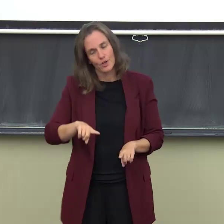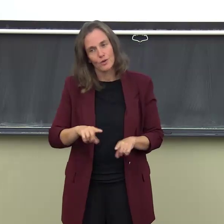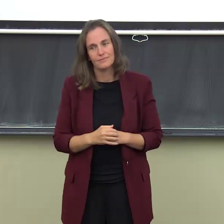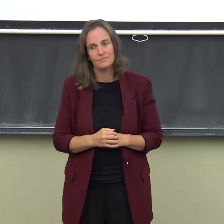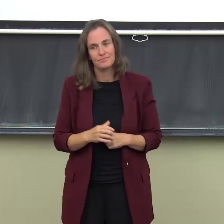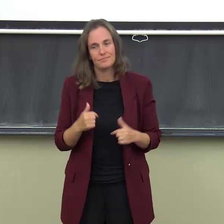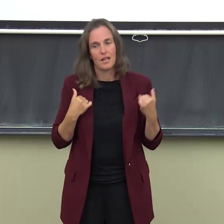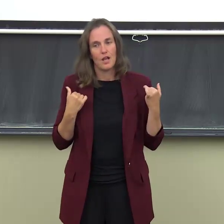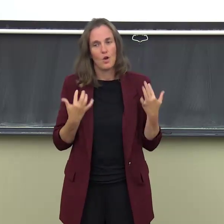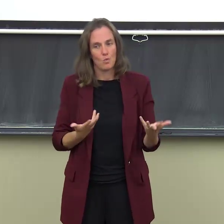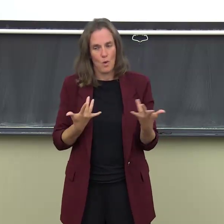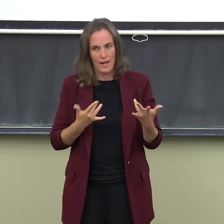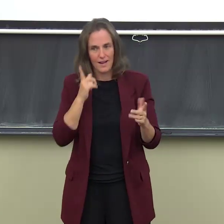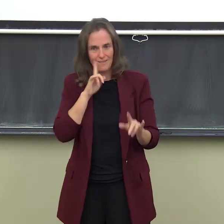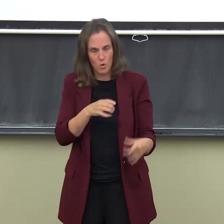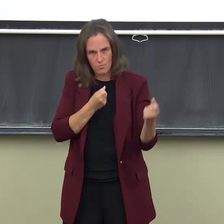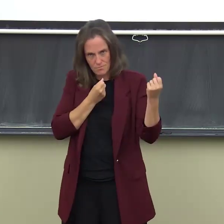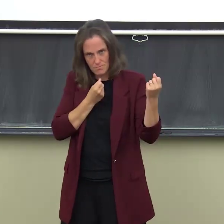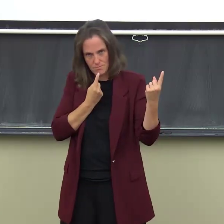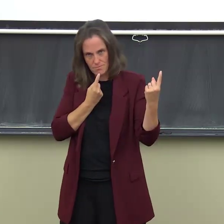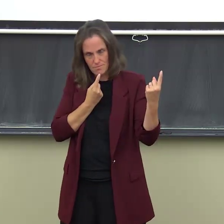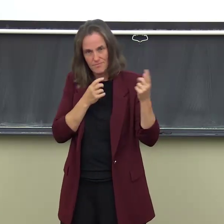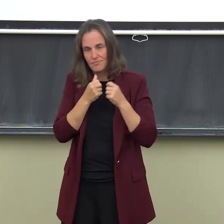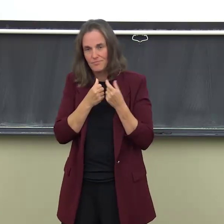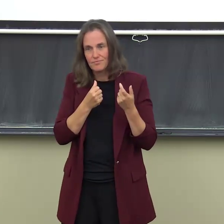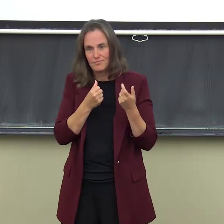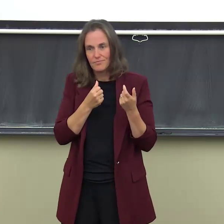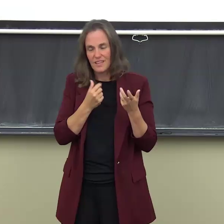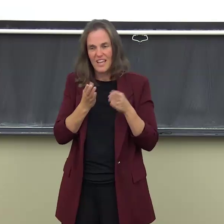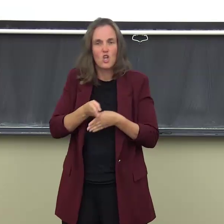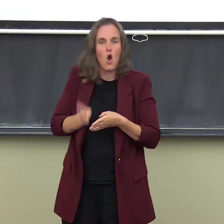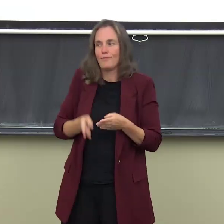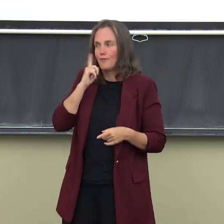Waiting for empathy is over for me.